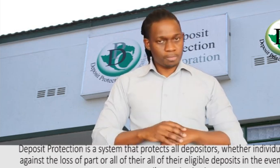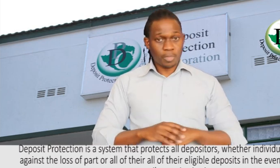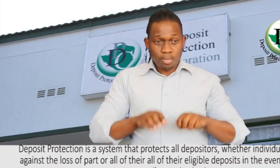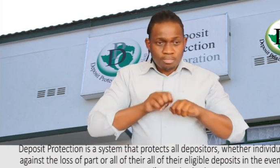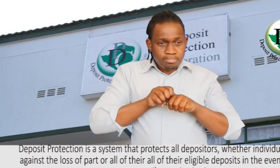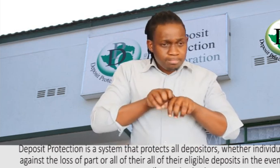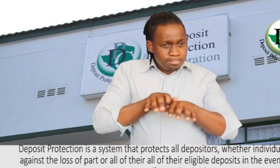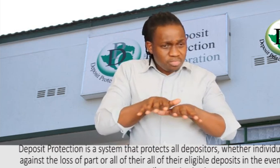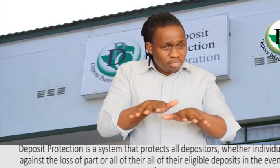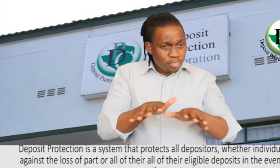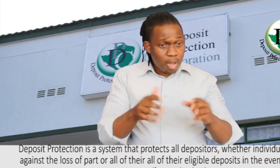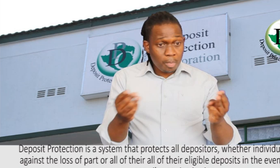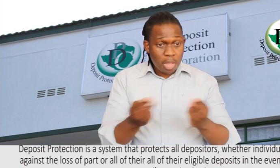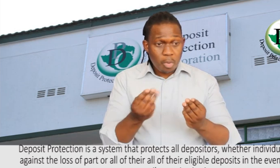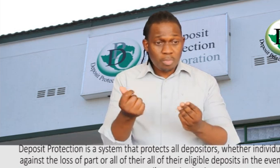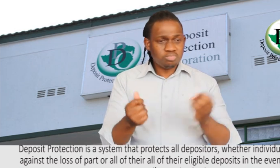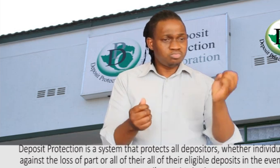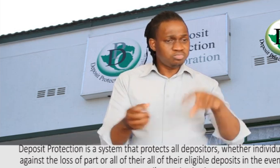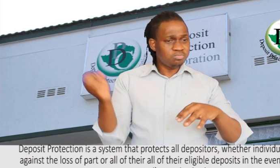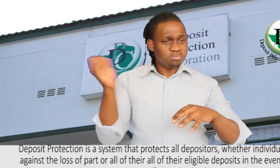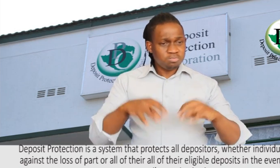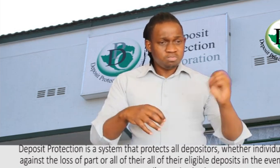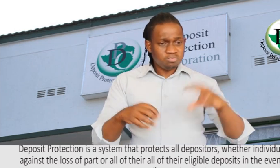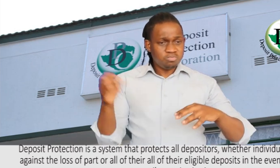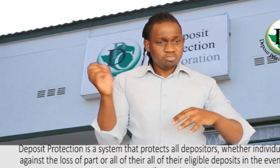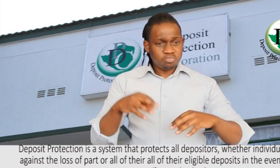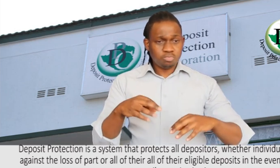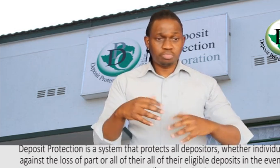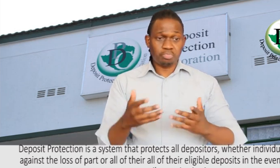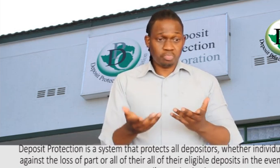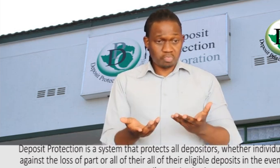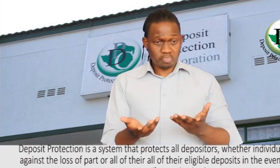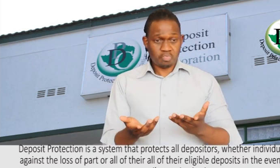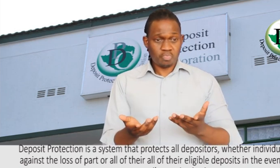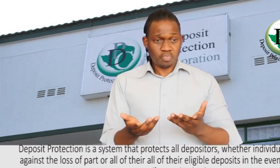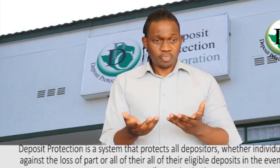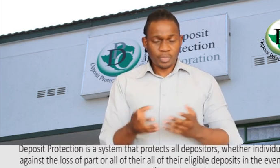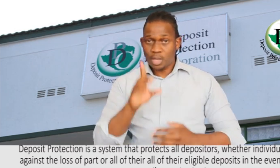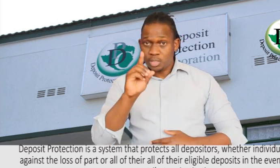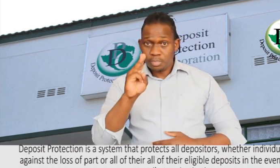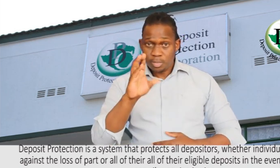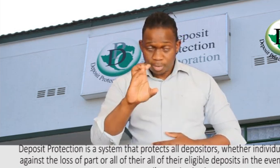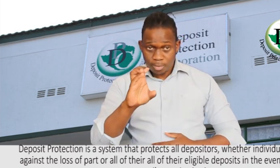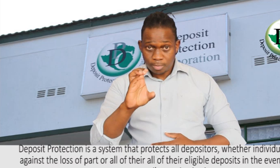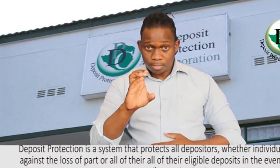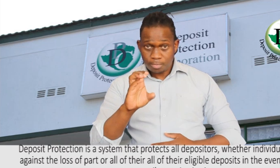individuals or businesses, against the loss of part or all of their eligible deposits in the event of failure of a